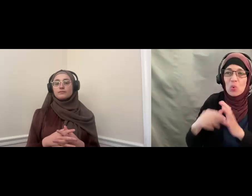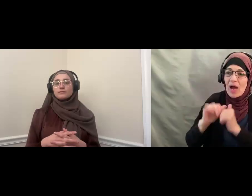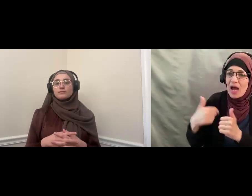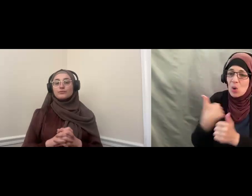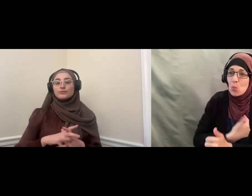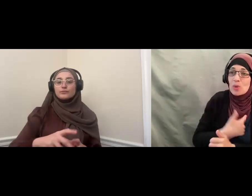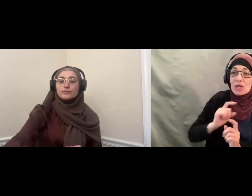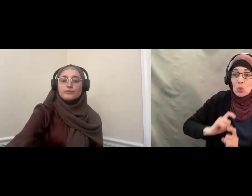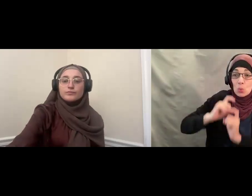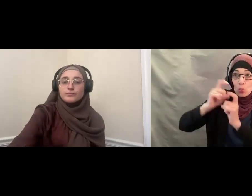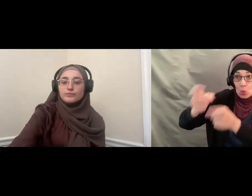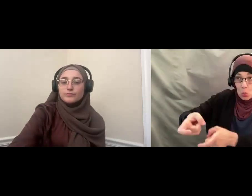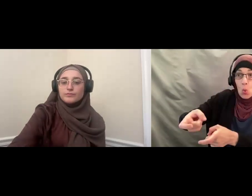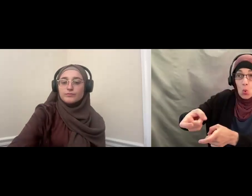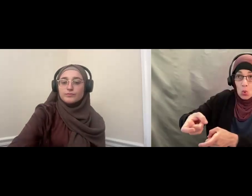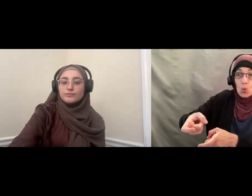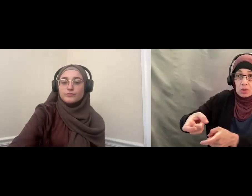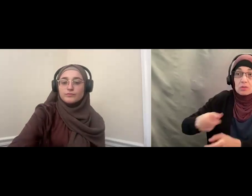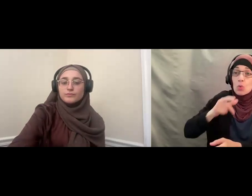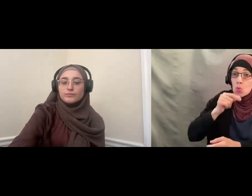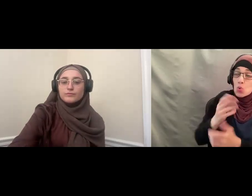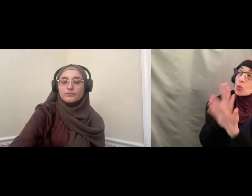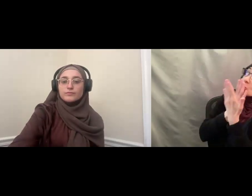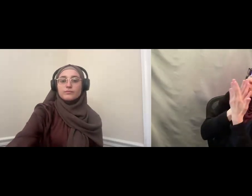whoever is grateful to Allah.